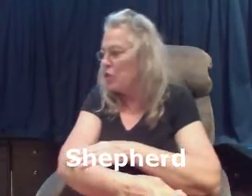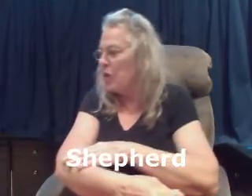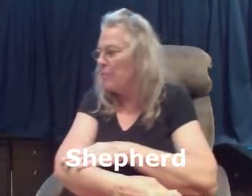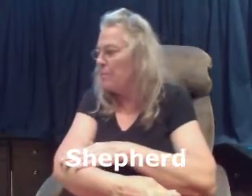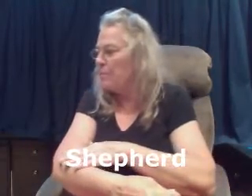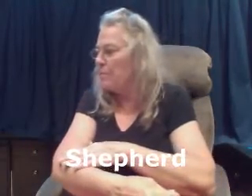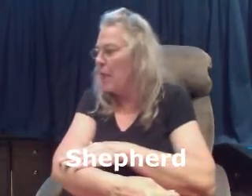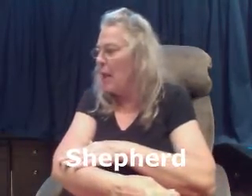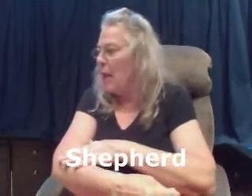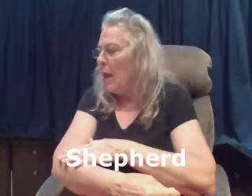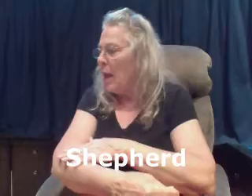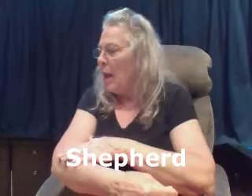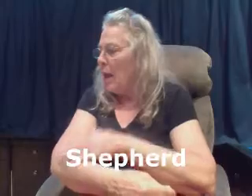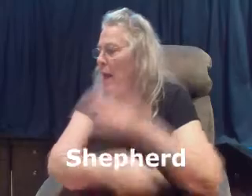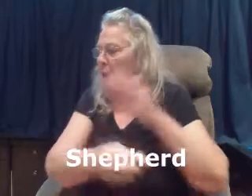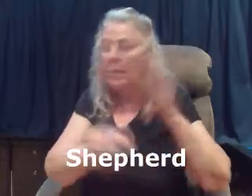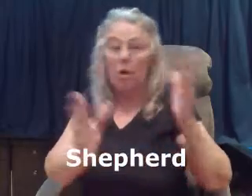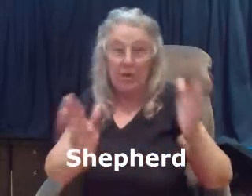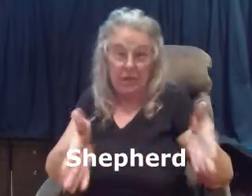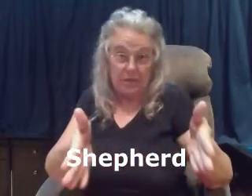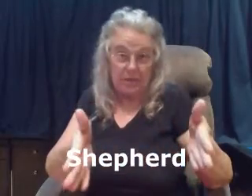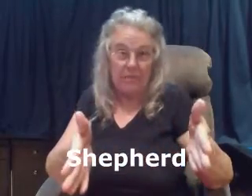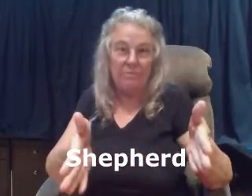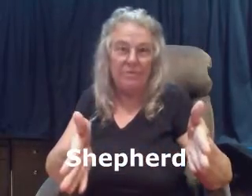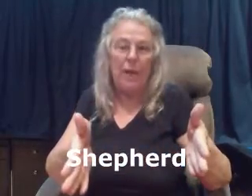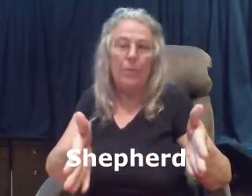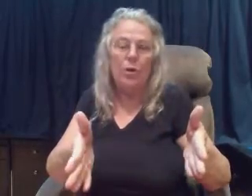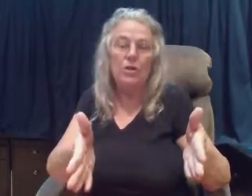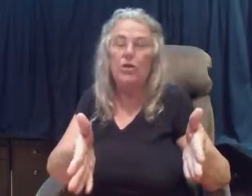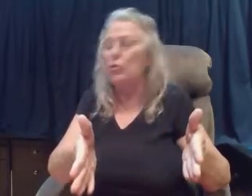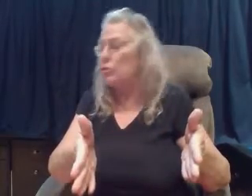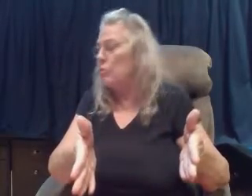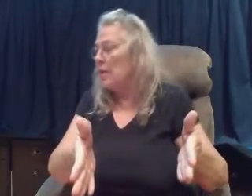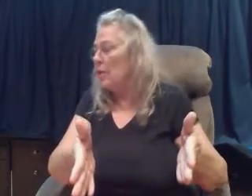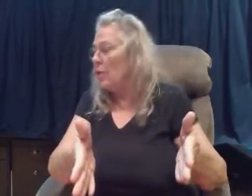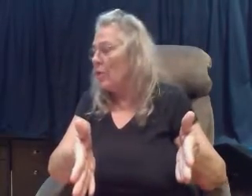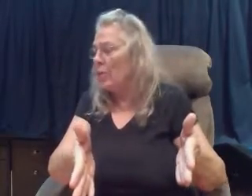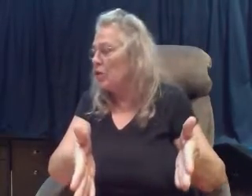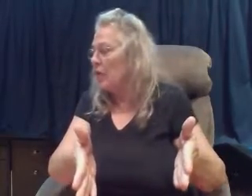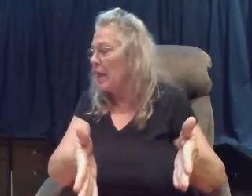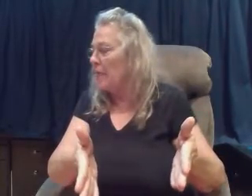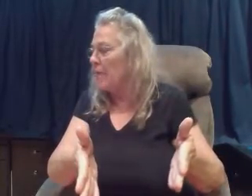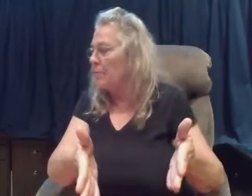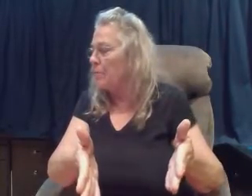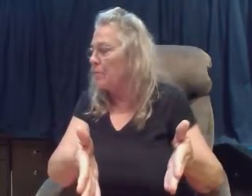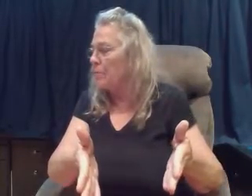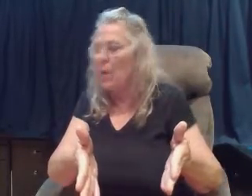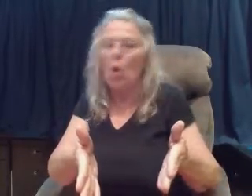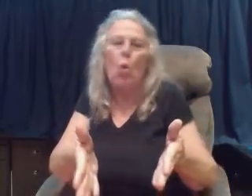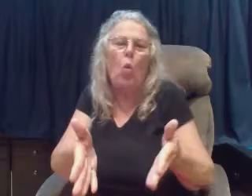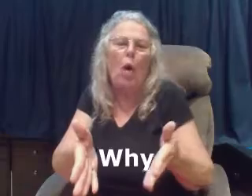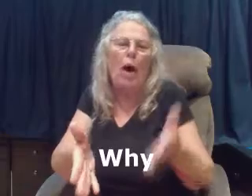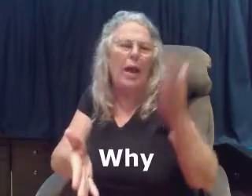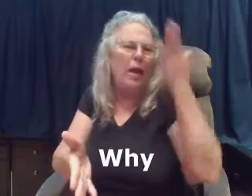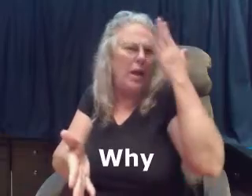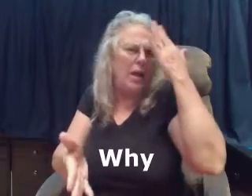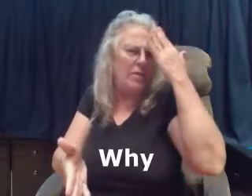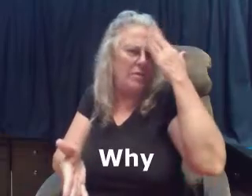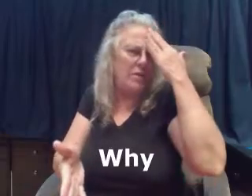sheep. And because it's a person, you end with a person ending. Why? And